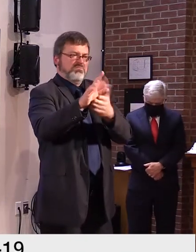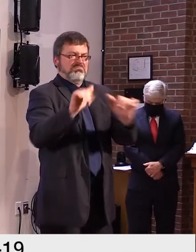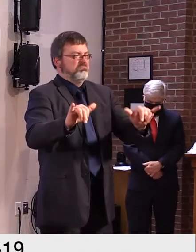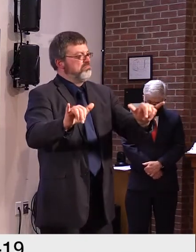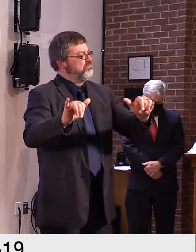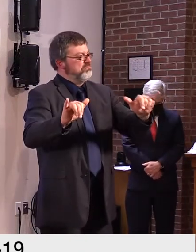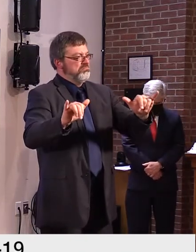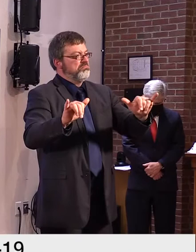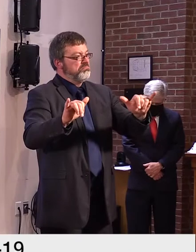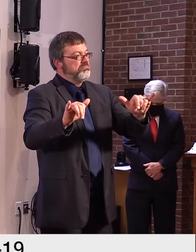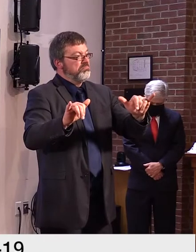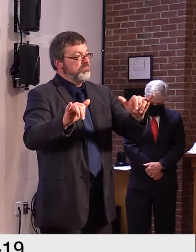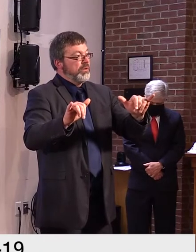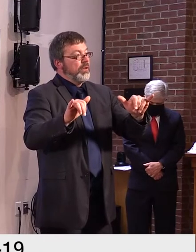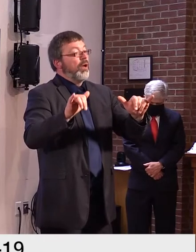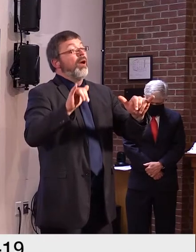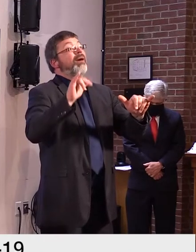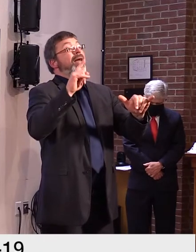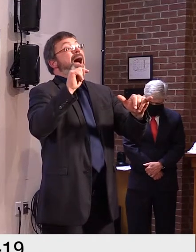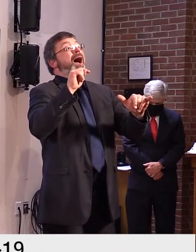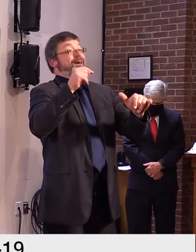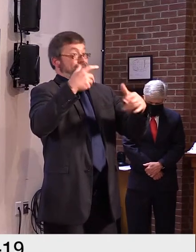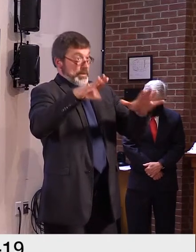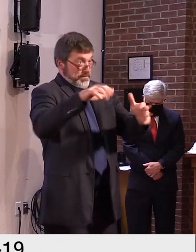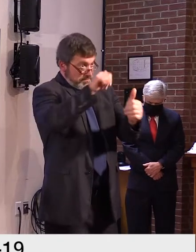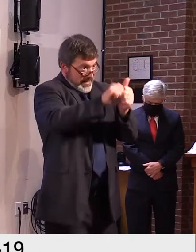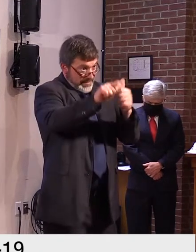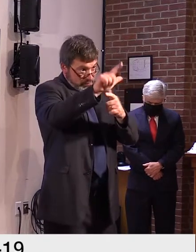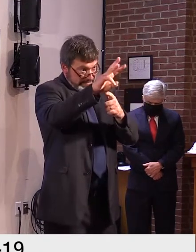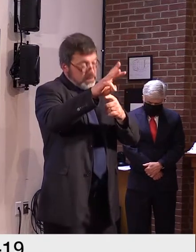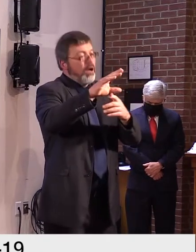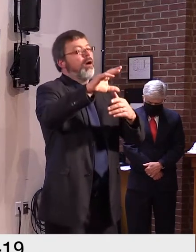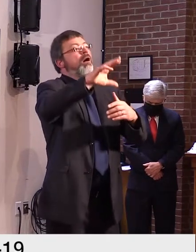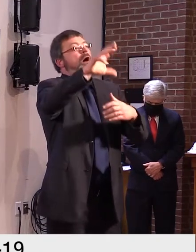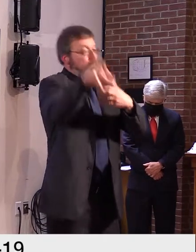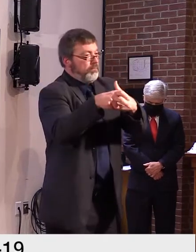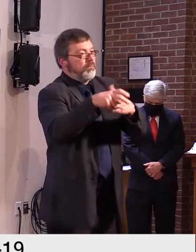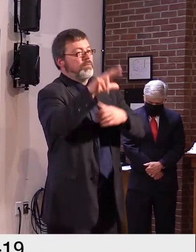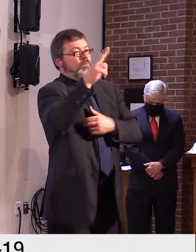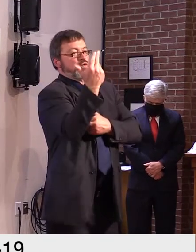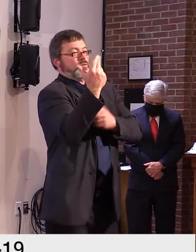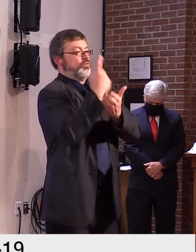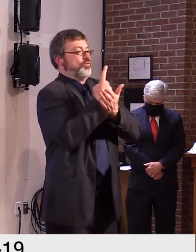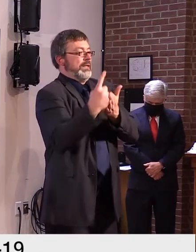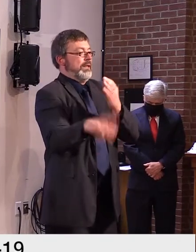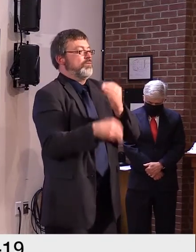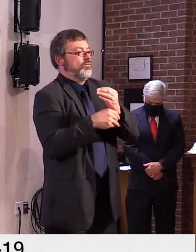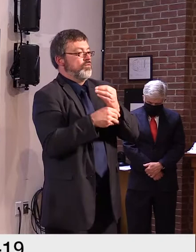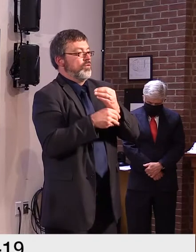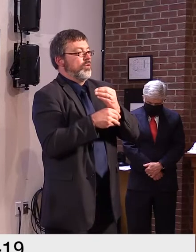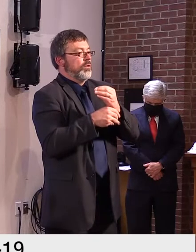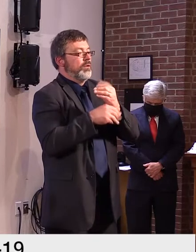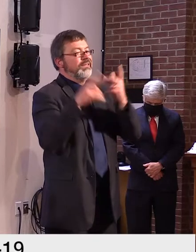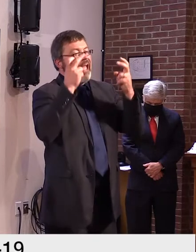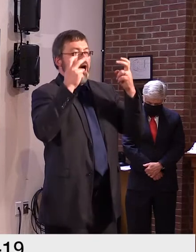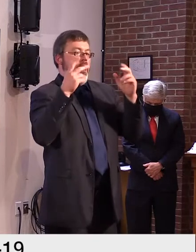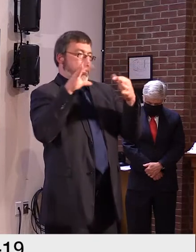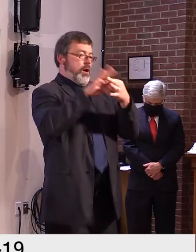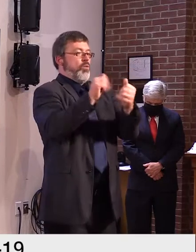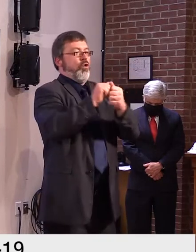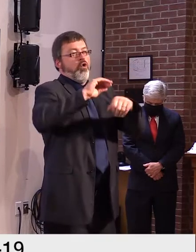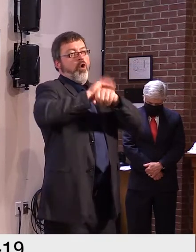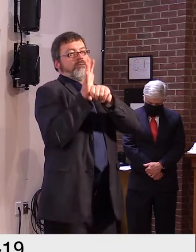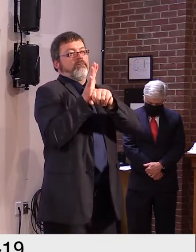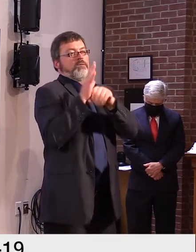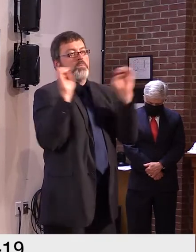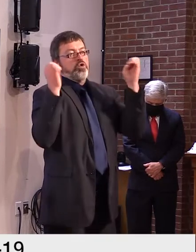weeks of pandemic emergency unemployment compensation. And then Vermont is still in